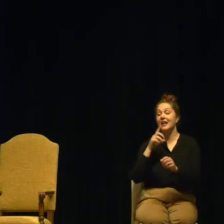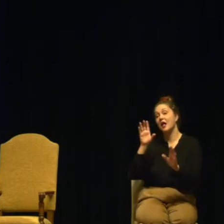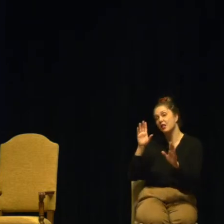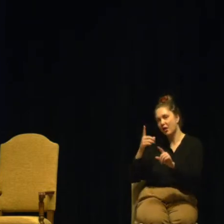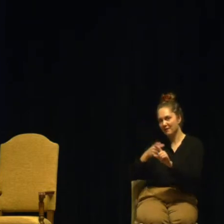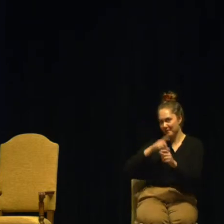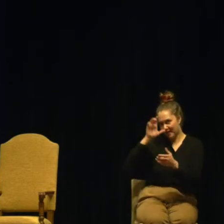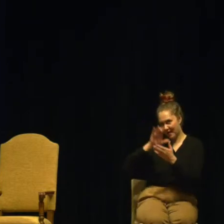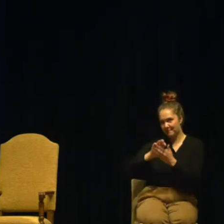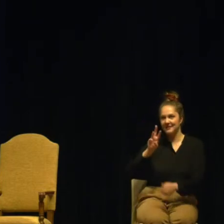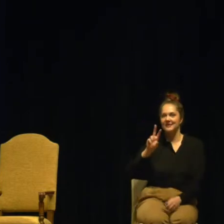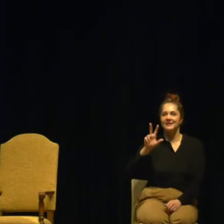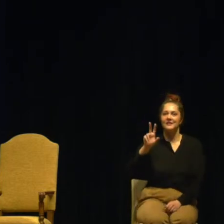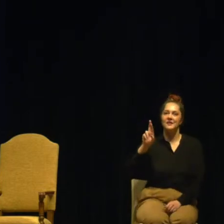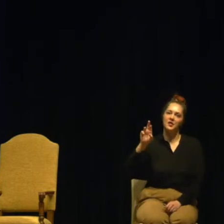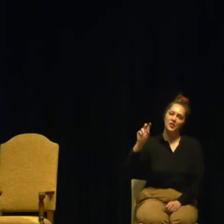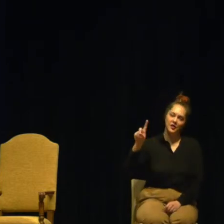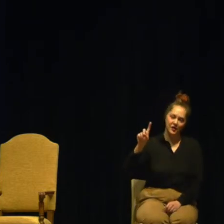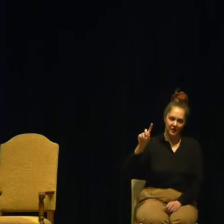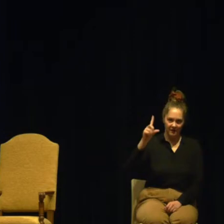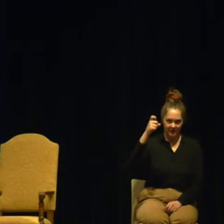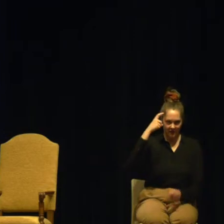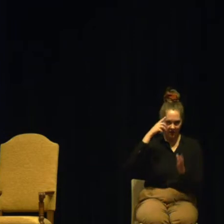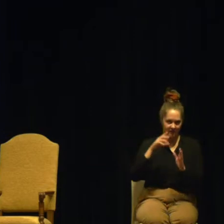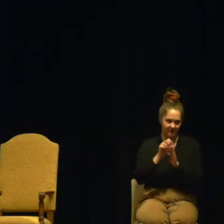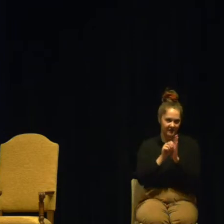of the state of Maryland.